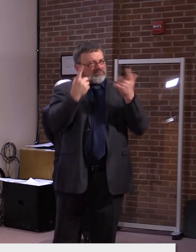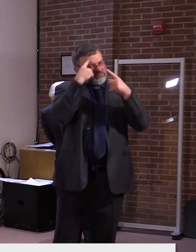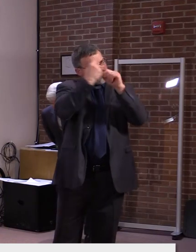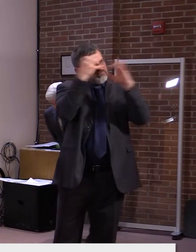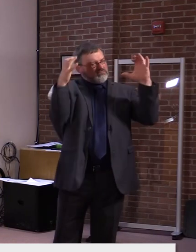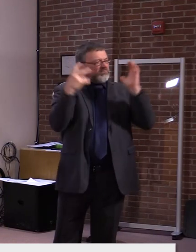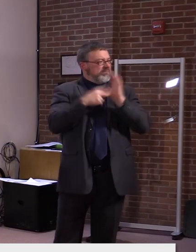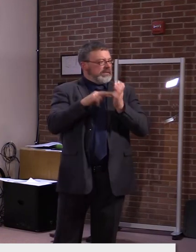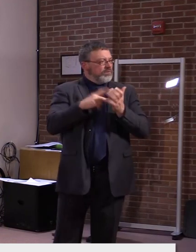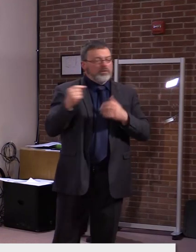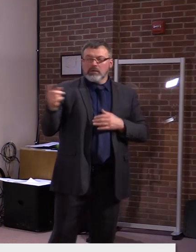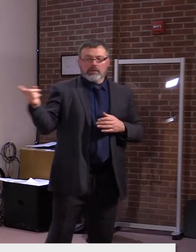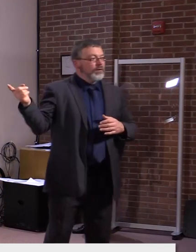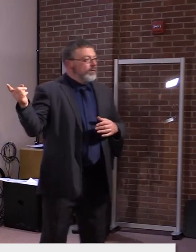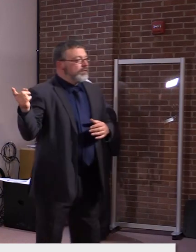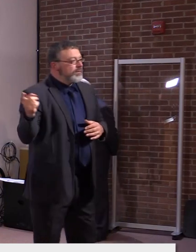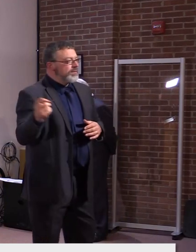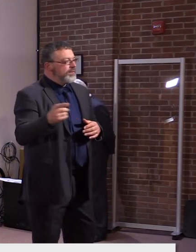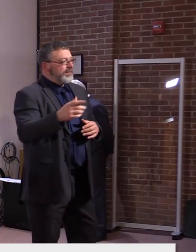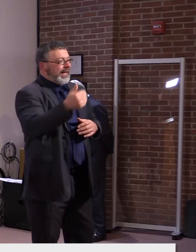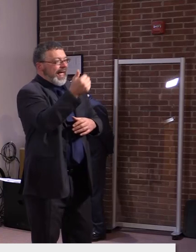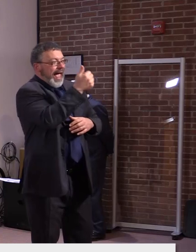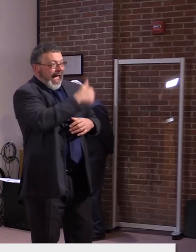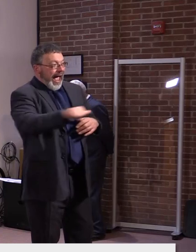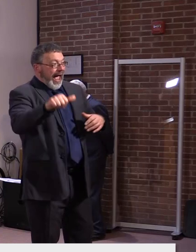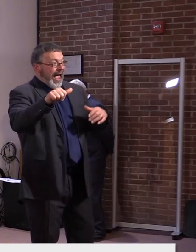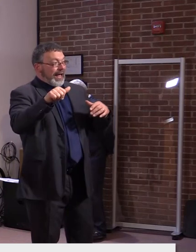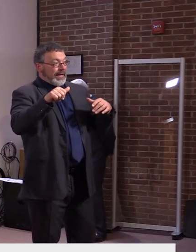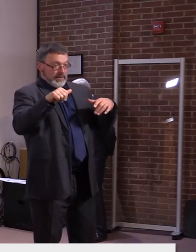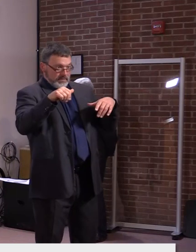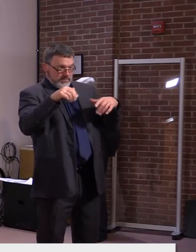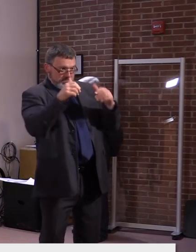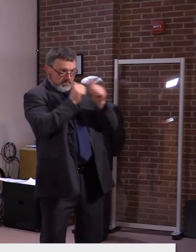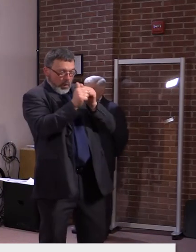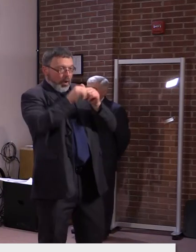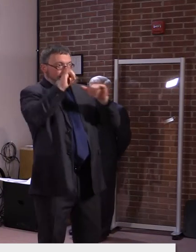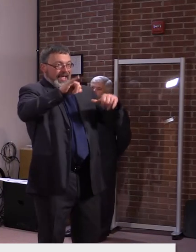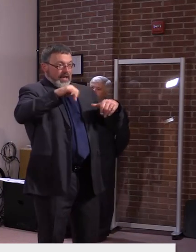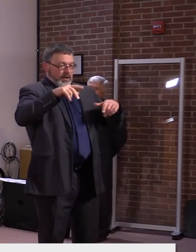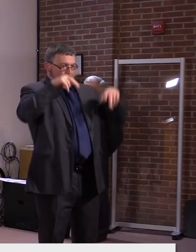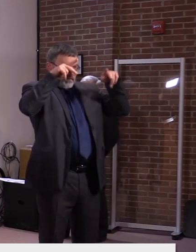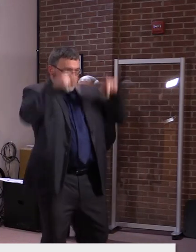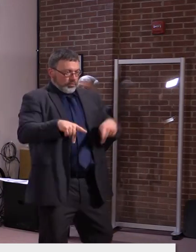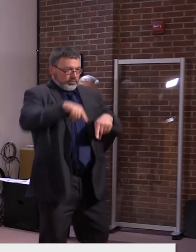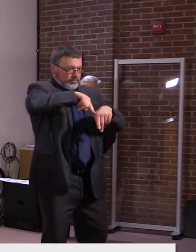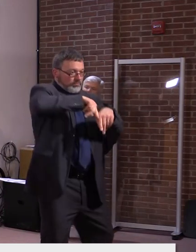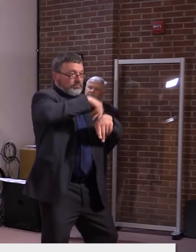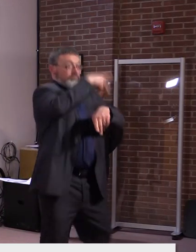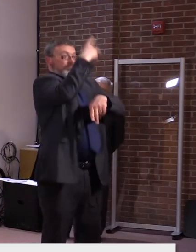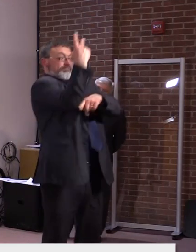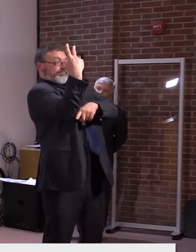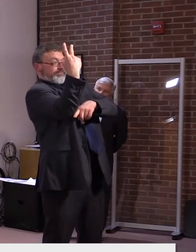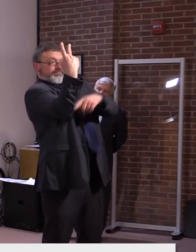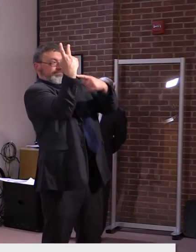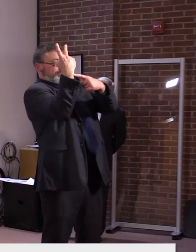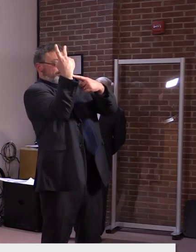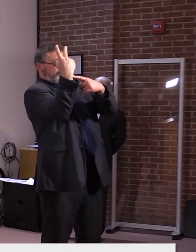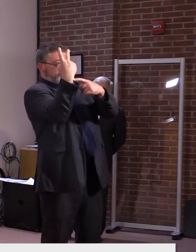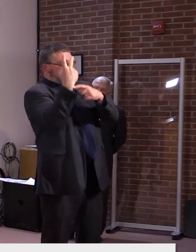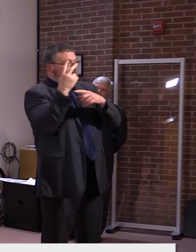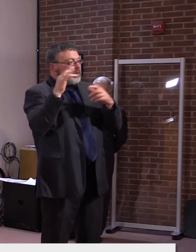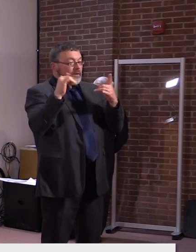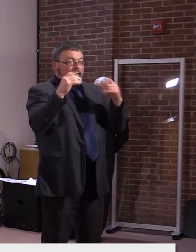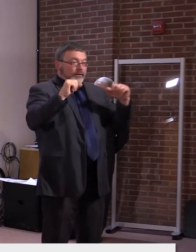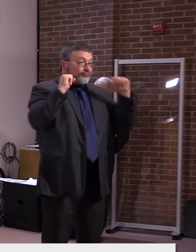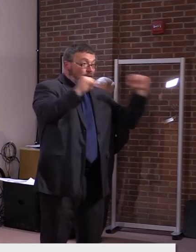any sports that requires upside down movement. So gymnastics, tumbling that may be part of competitive cheer or